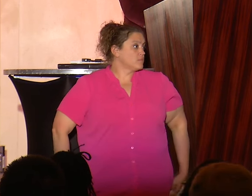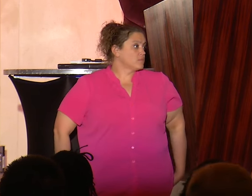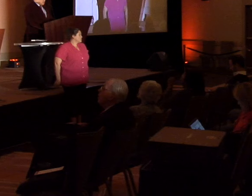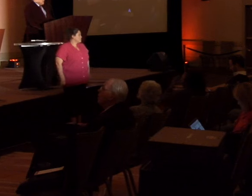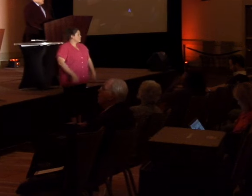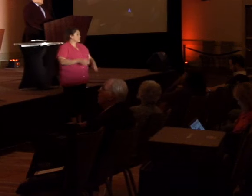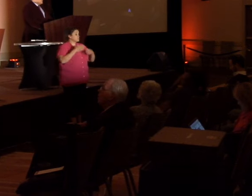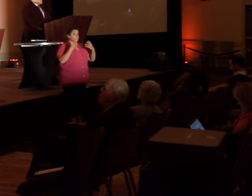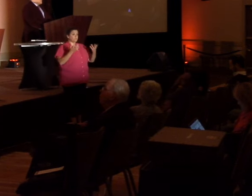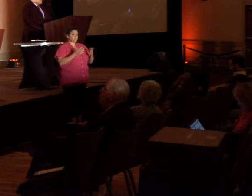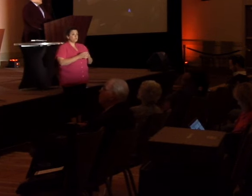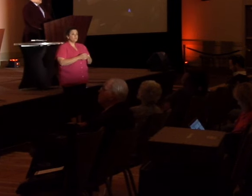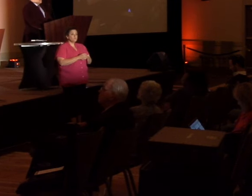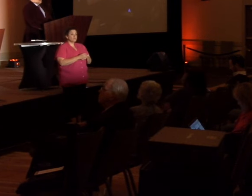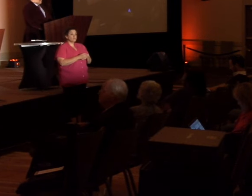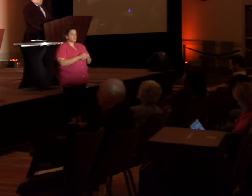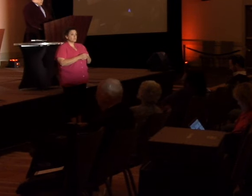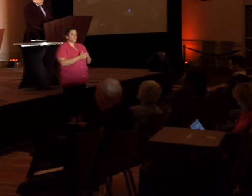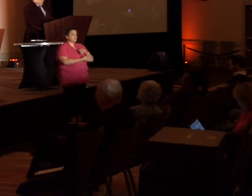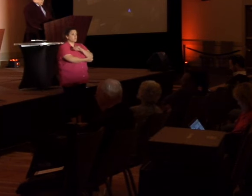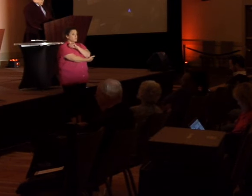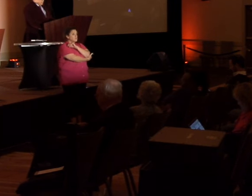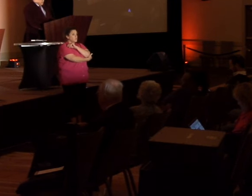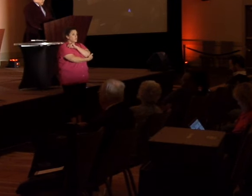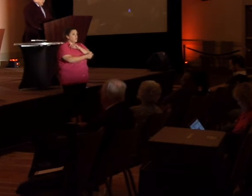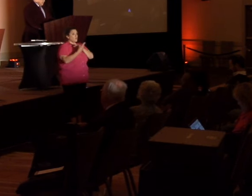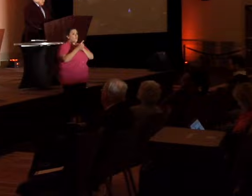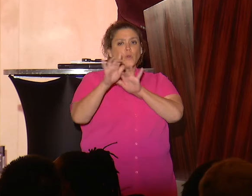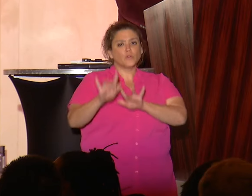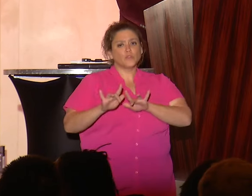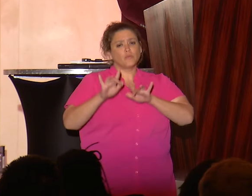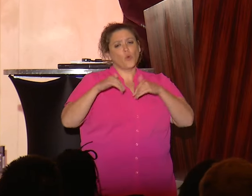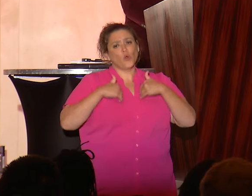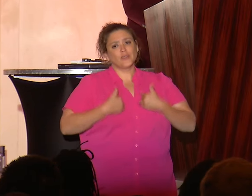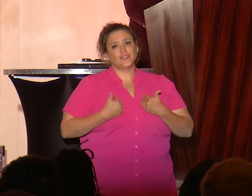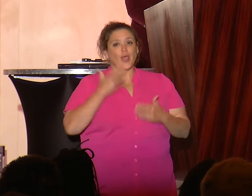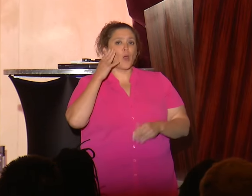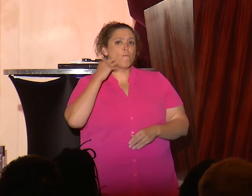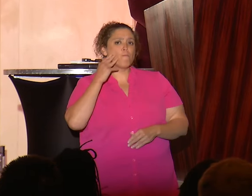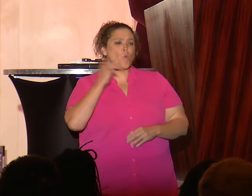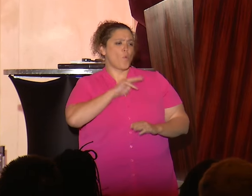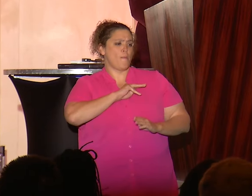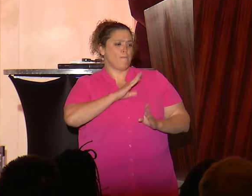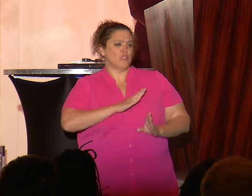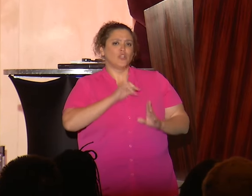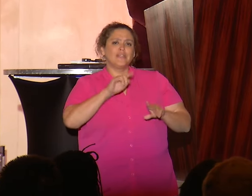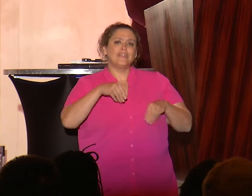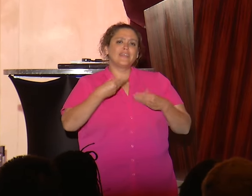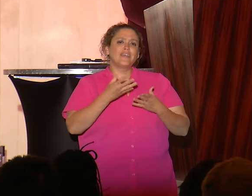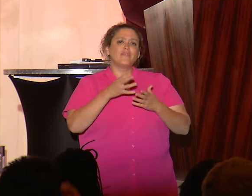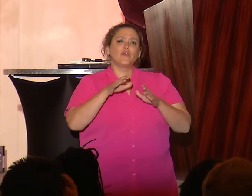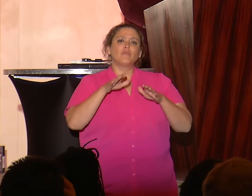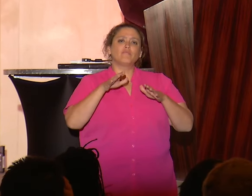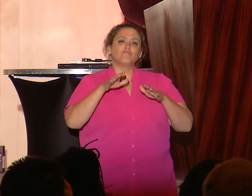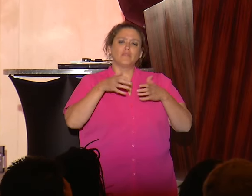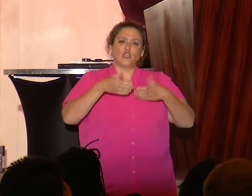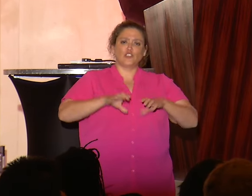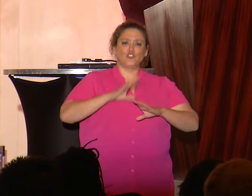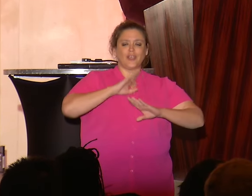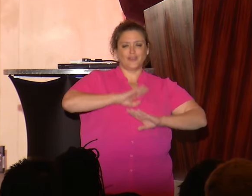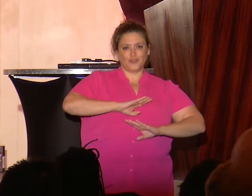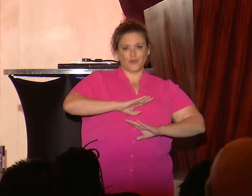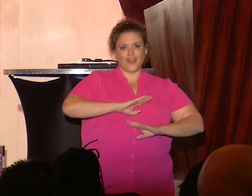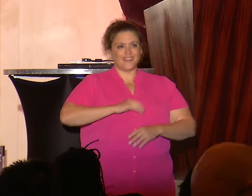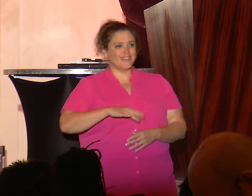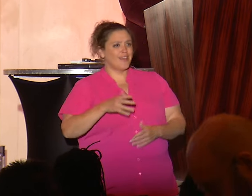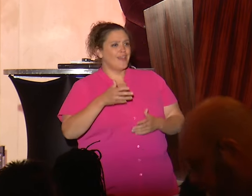So let's give those poor, tired Mormon missionaries a chance to catch their breath and listen to someone